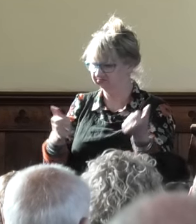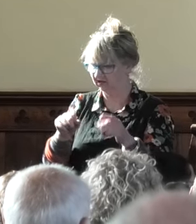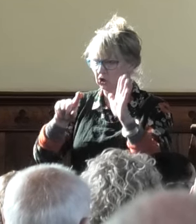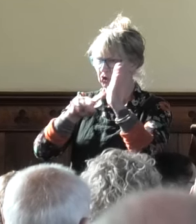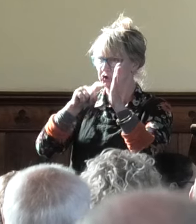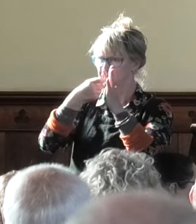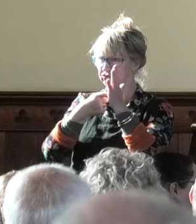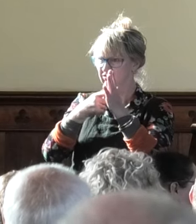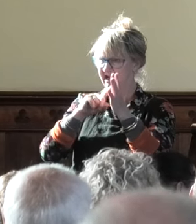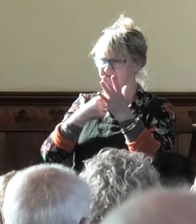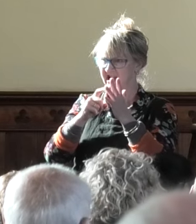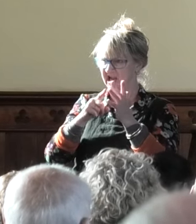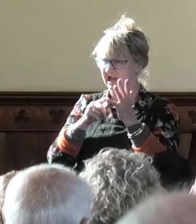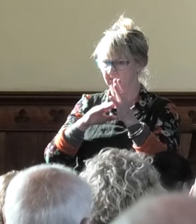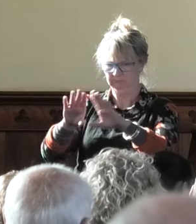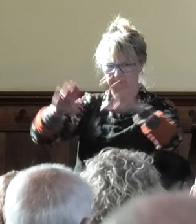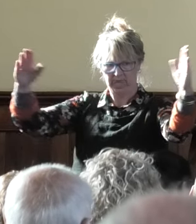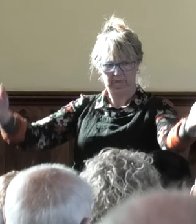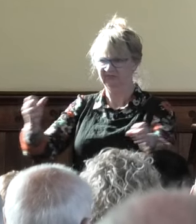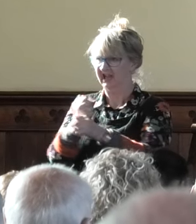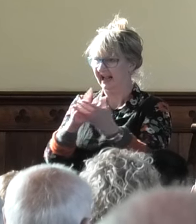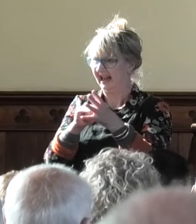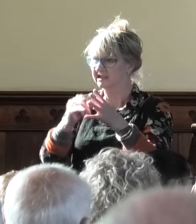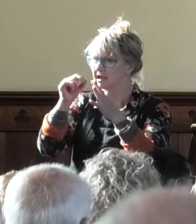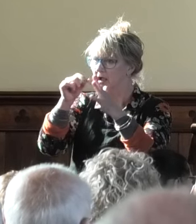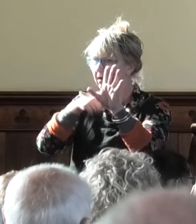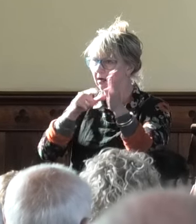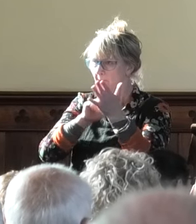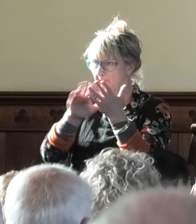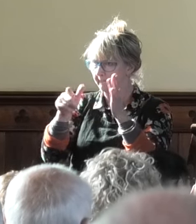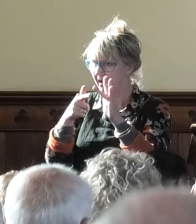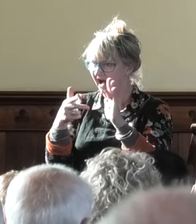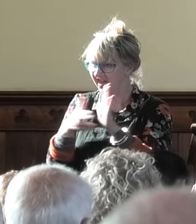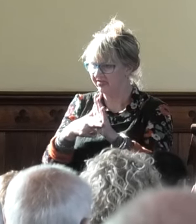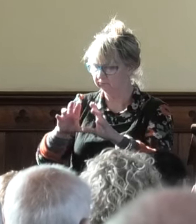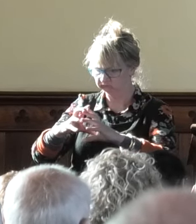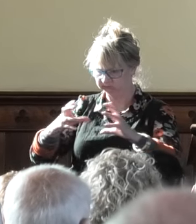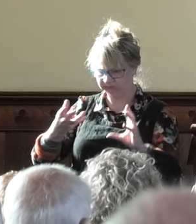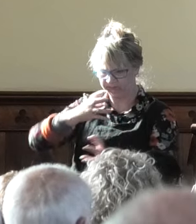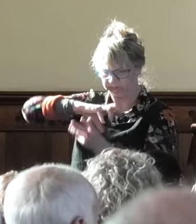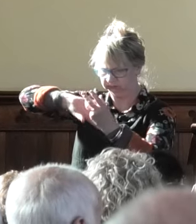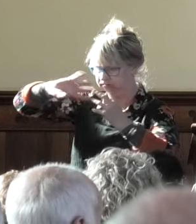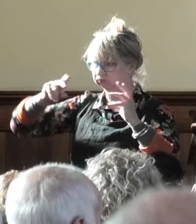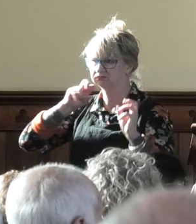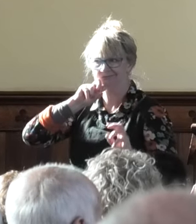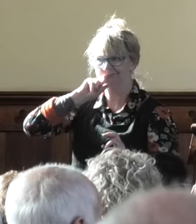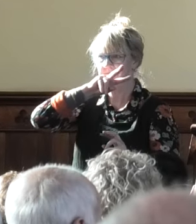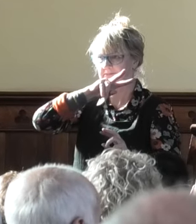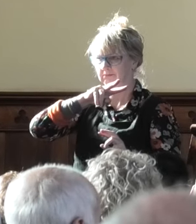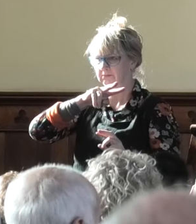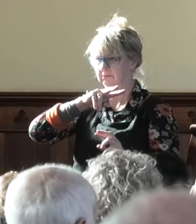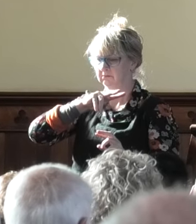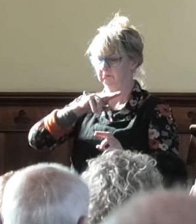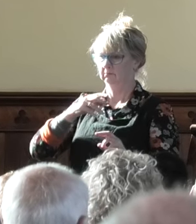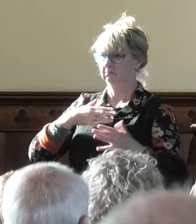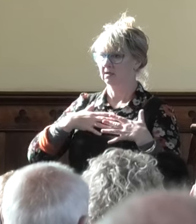terrarium in the office inhabited by a python of moderate but not inconsiderate size. And